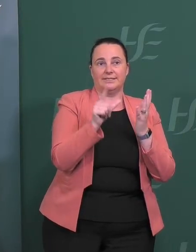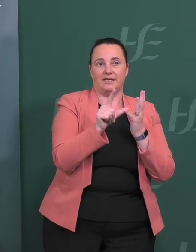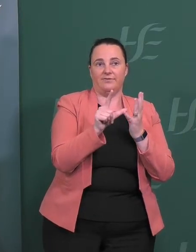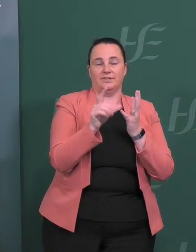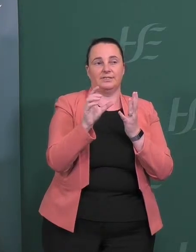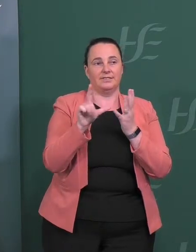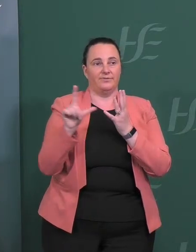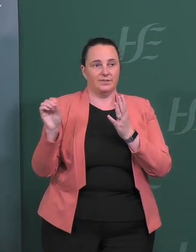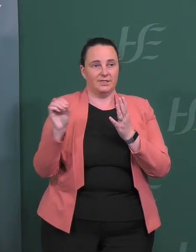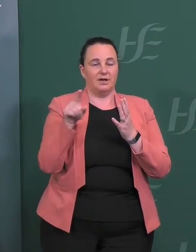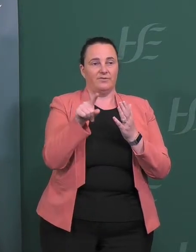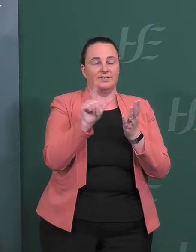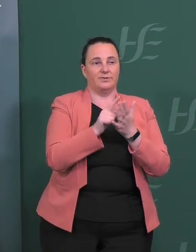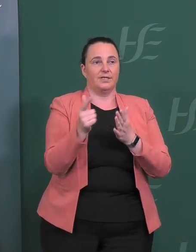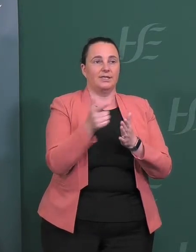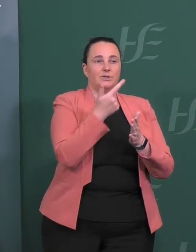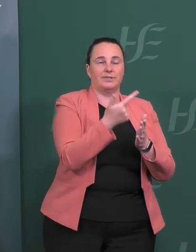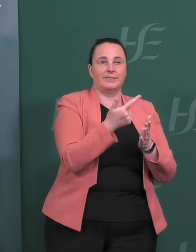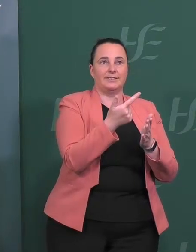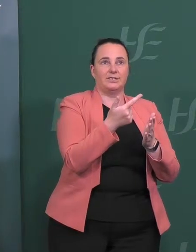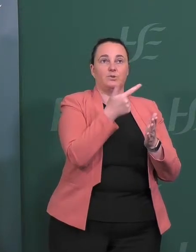24,770 of the 17-year-olds and